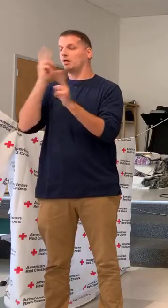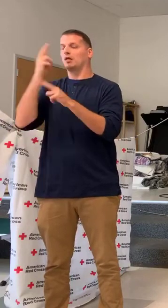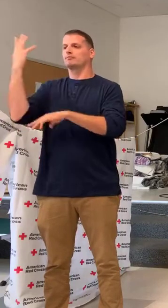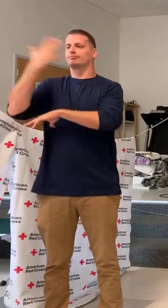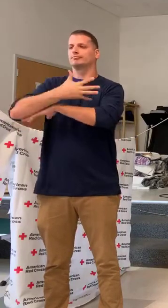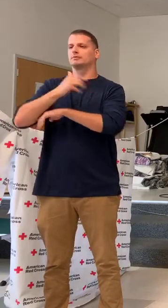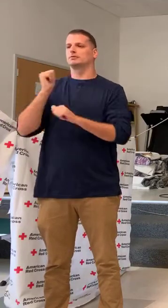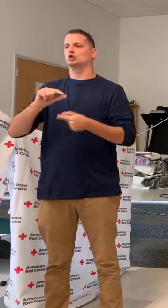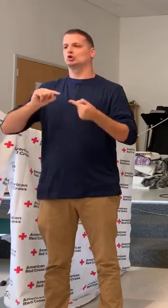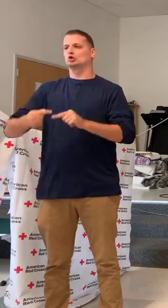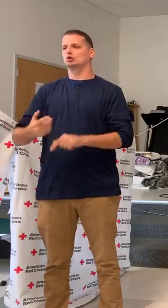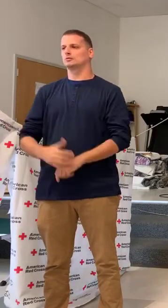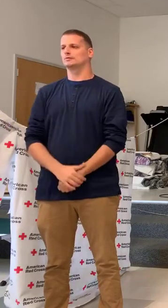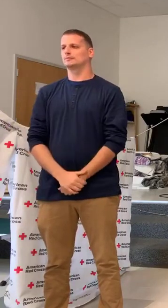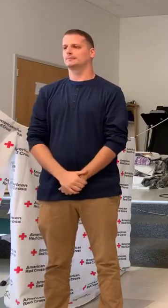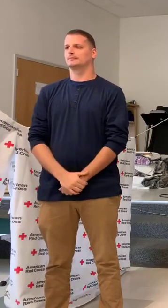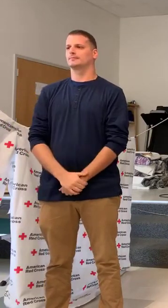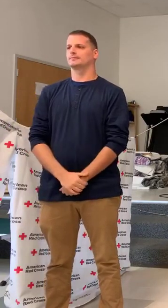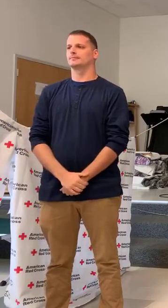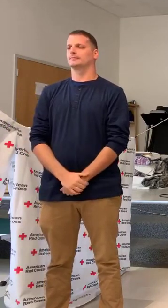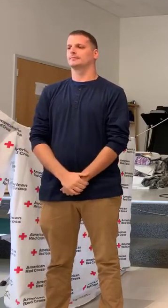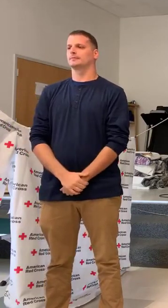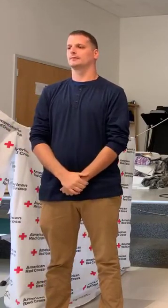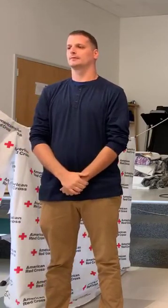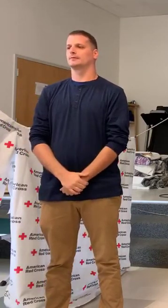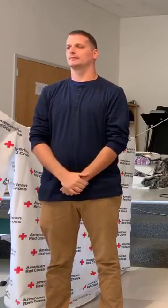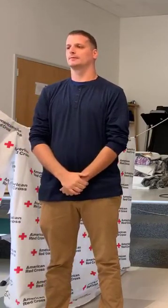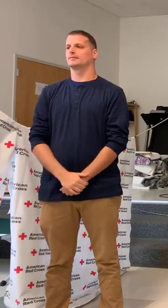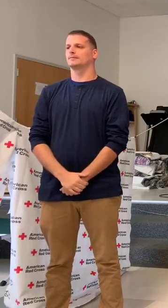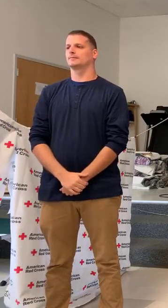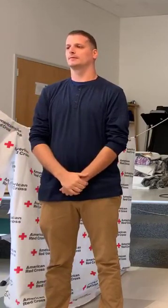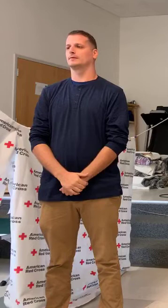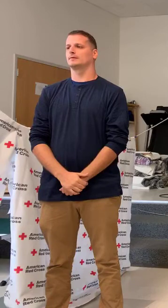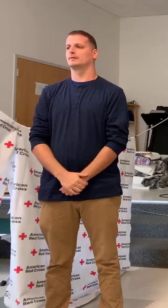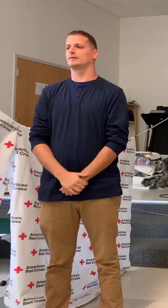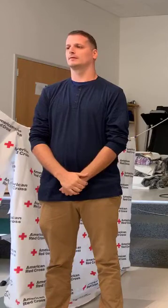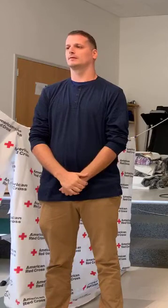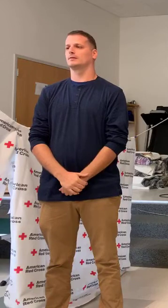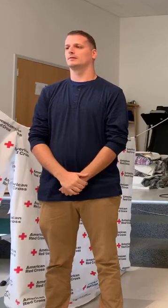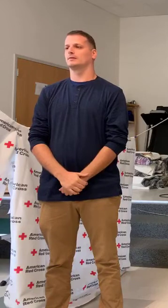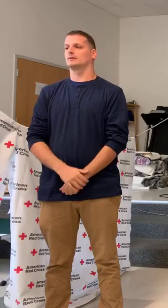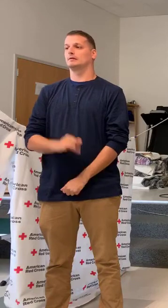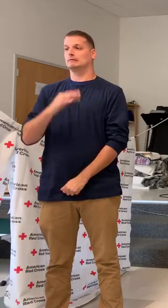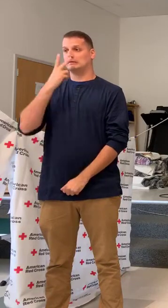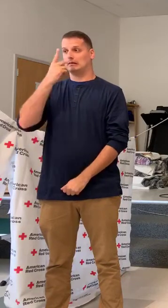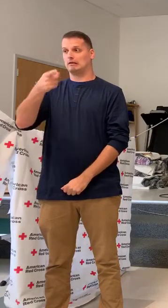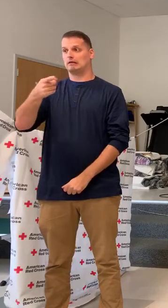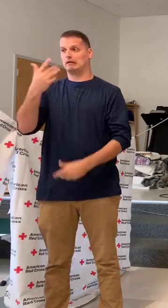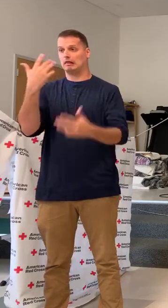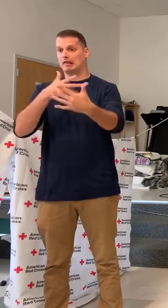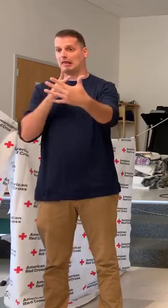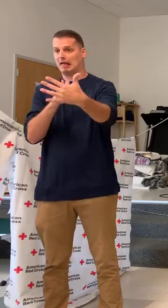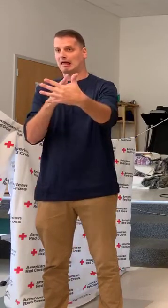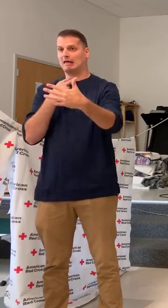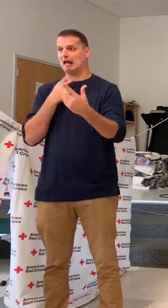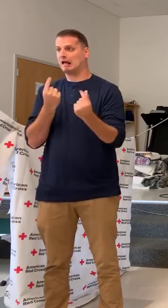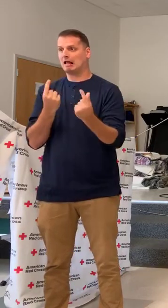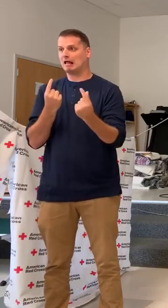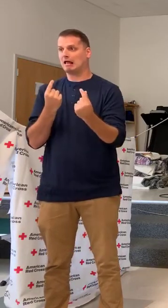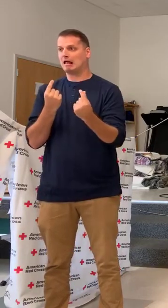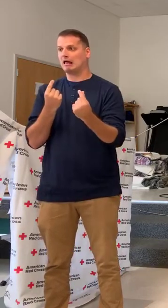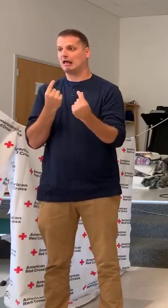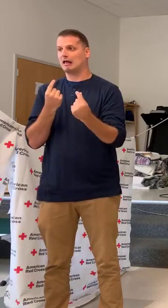And if we are having to chase those calls to cut you out so you can come back out, then that takes away from our ability to continue